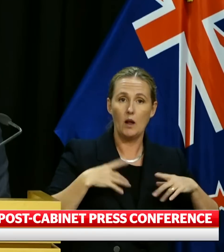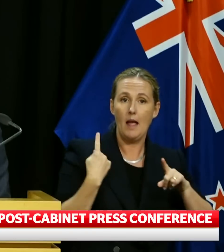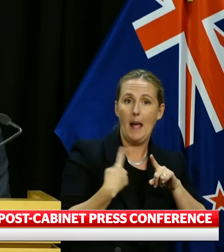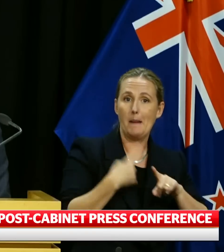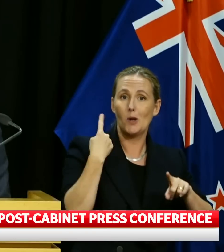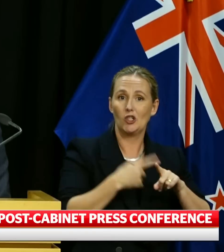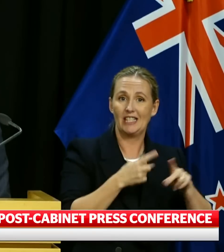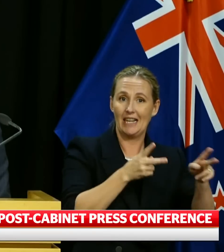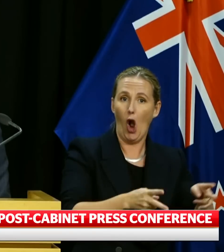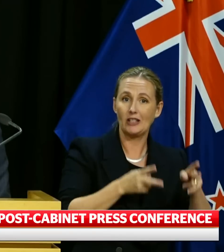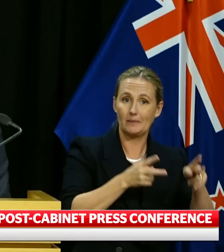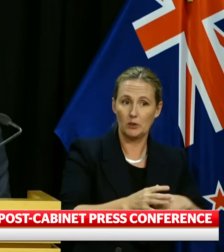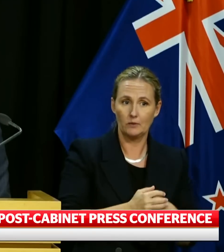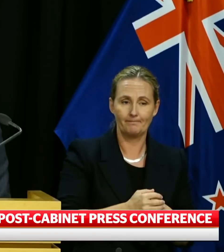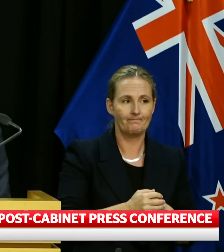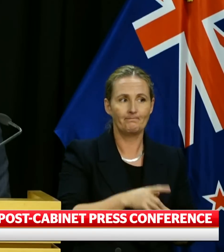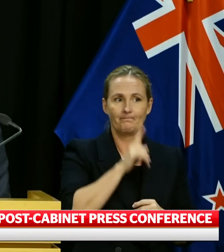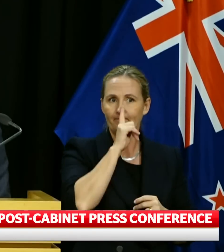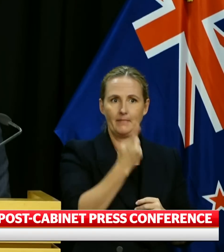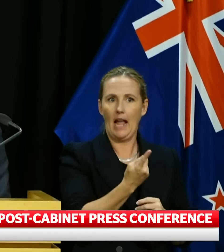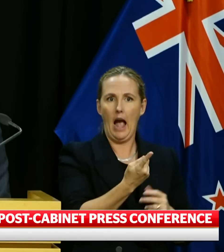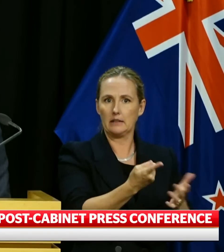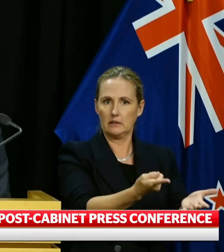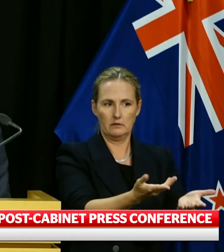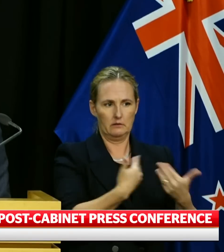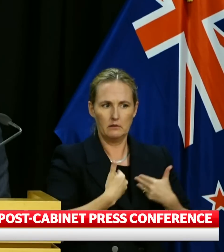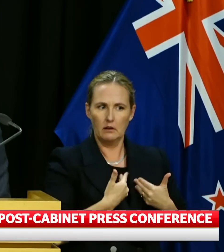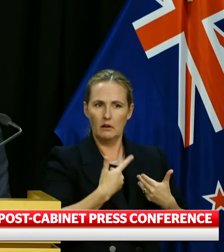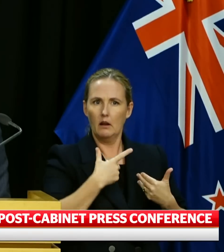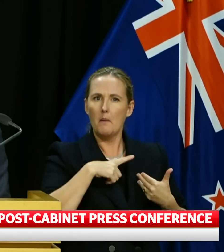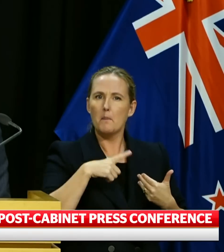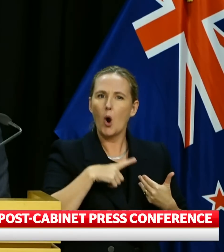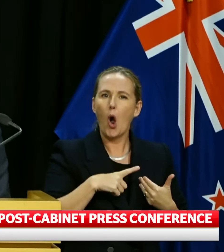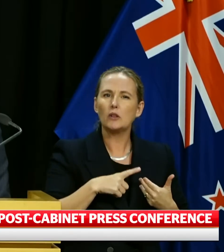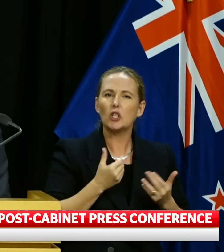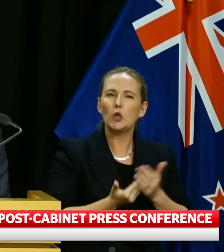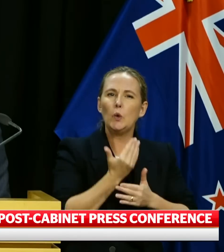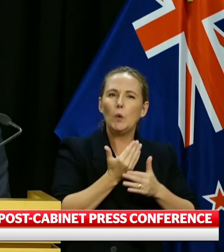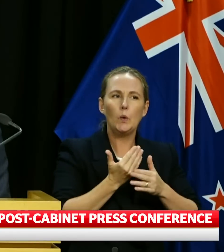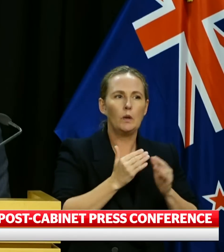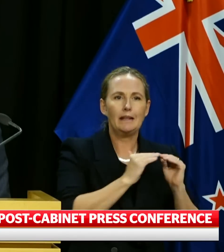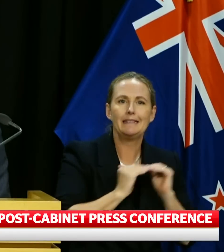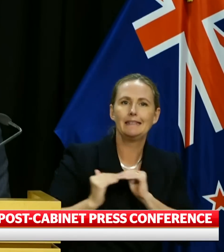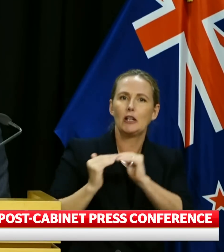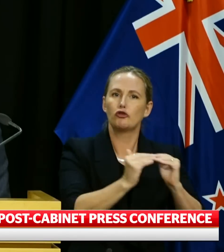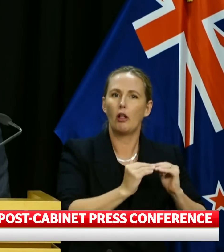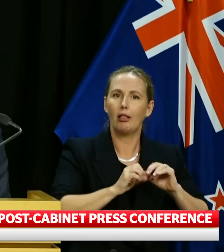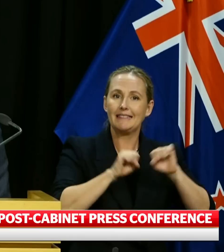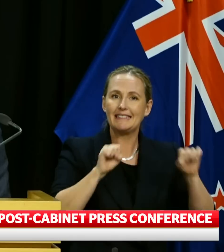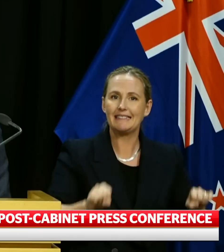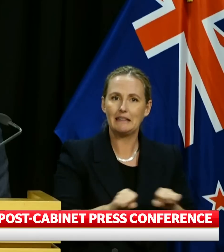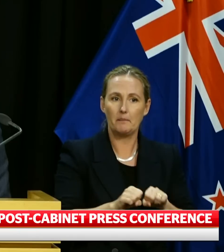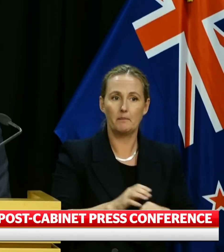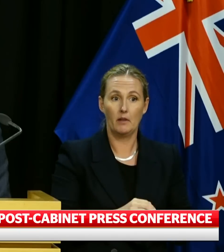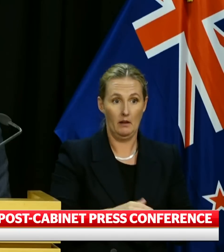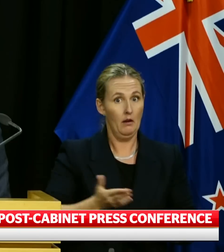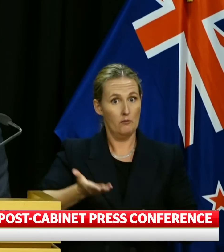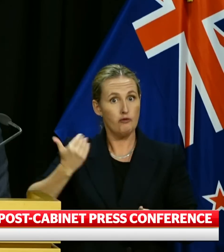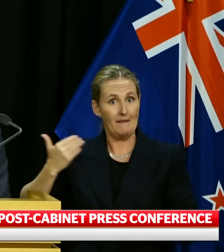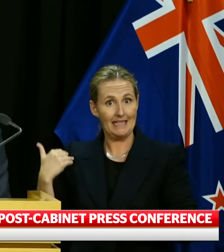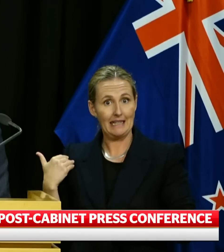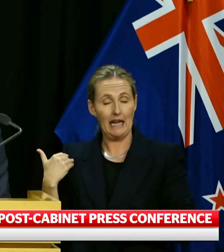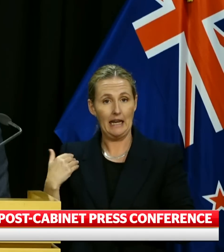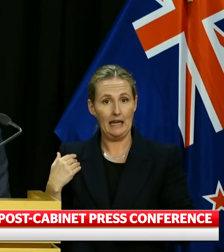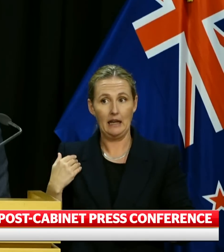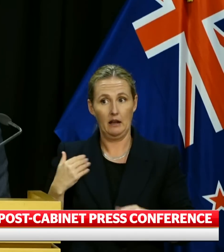departments. She wasn't able to do that under the new centralised system, whereas previously health ministers have been able to provide that data